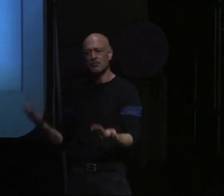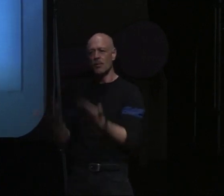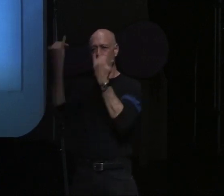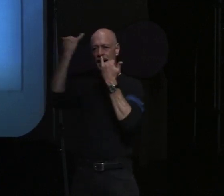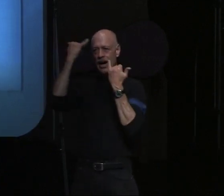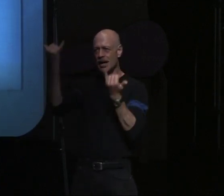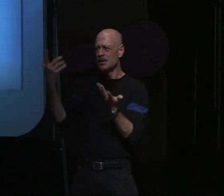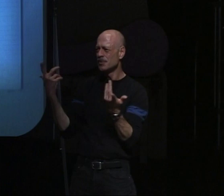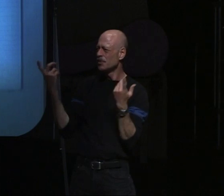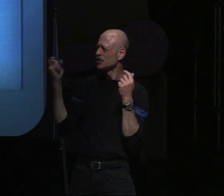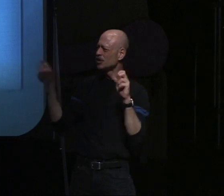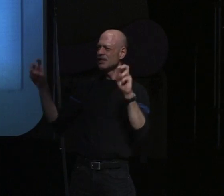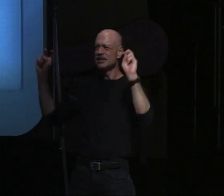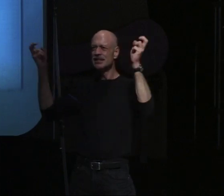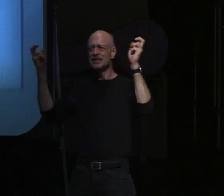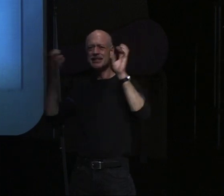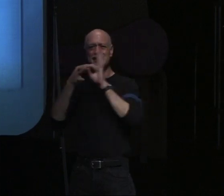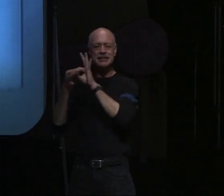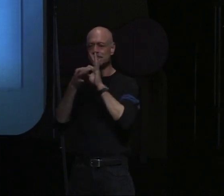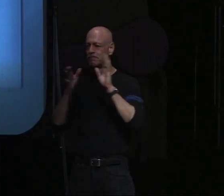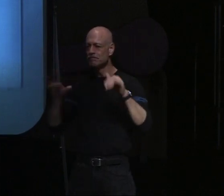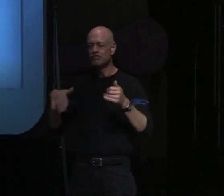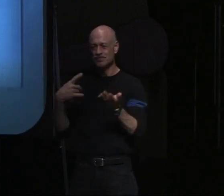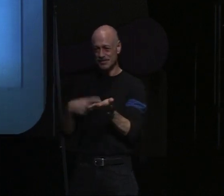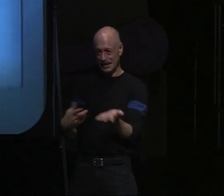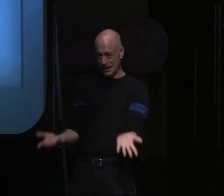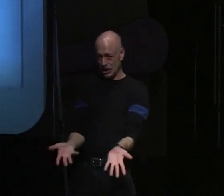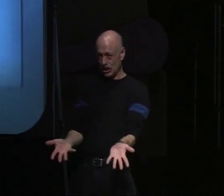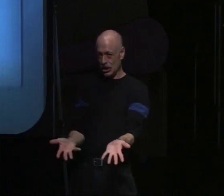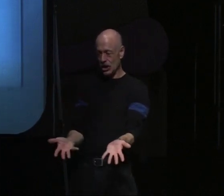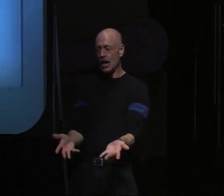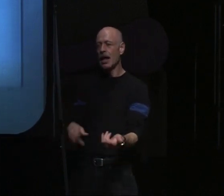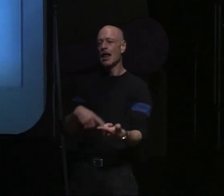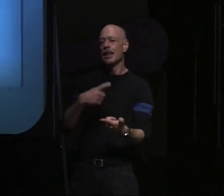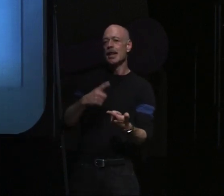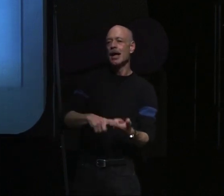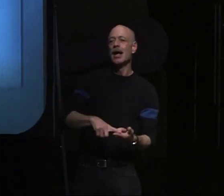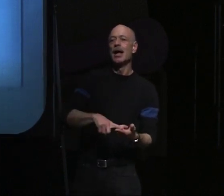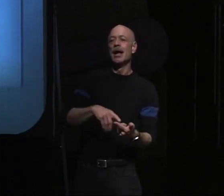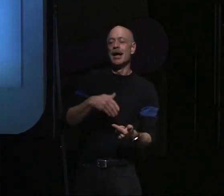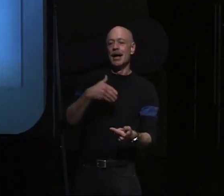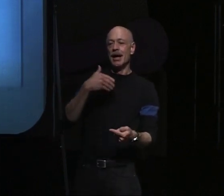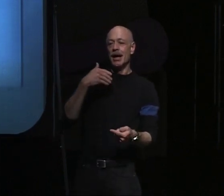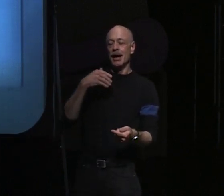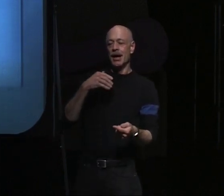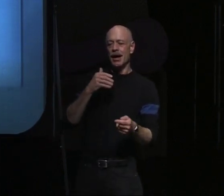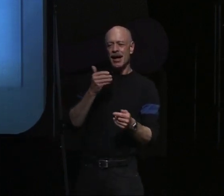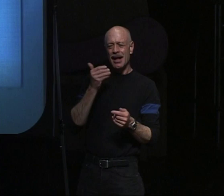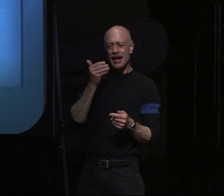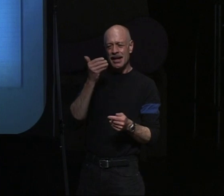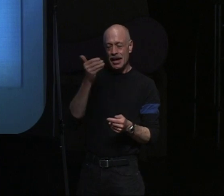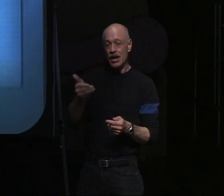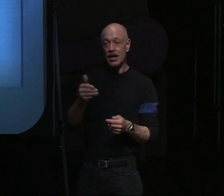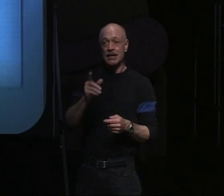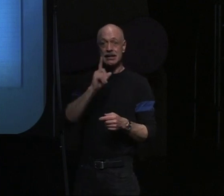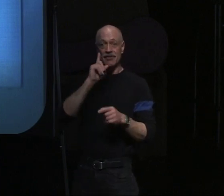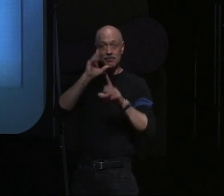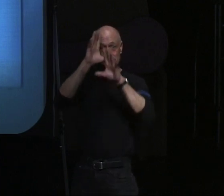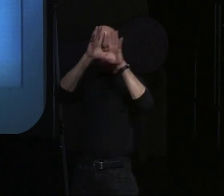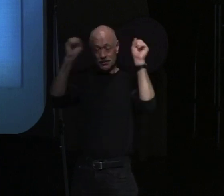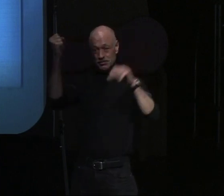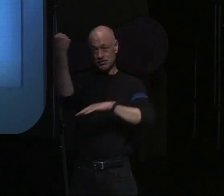Now, Devia was not established yet. The idea was just to talk about the deaf experience in